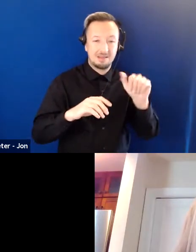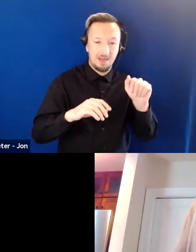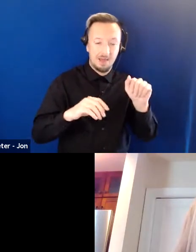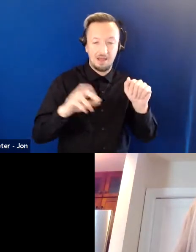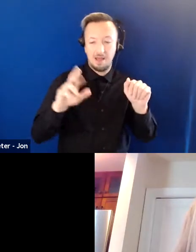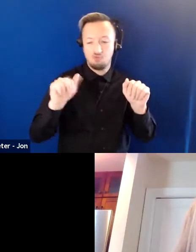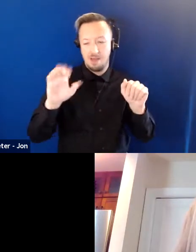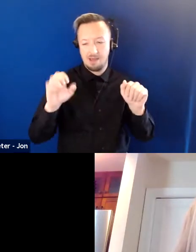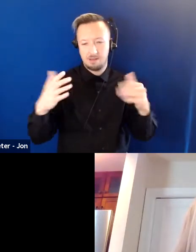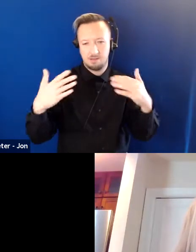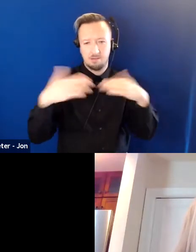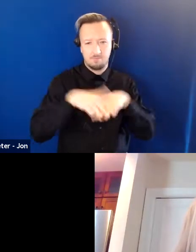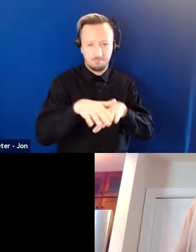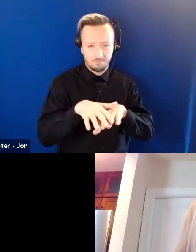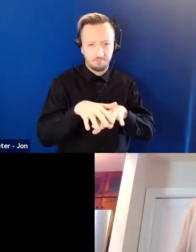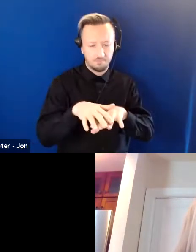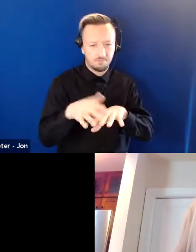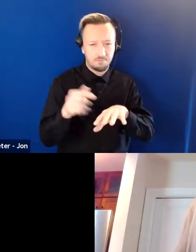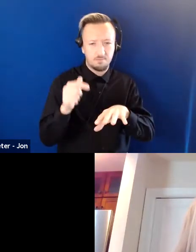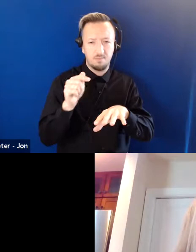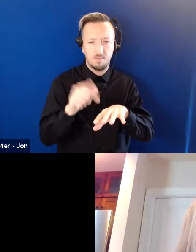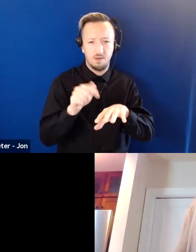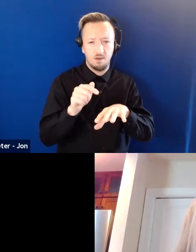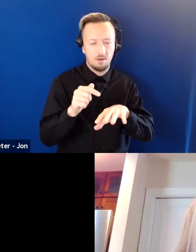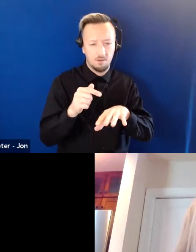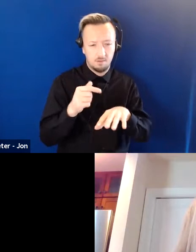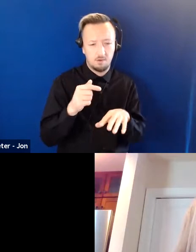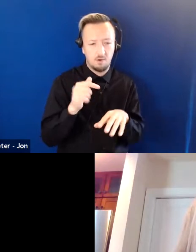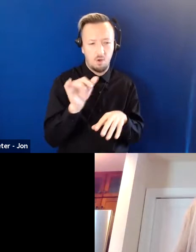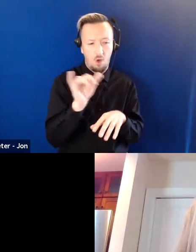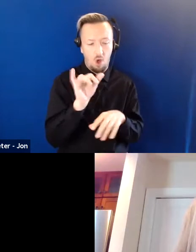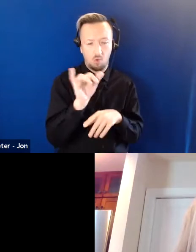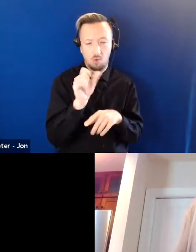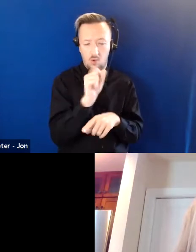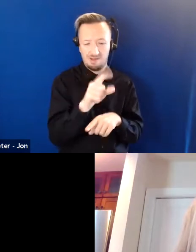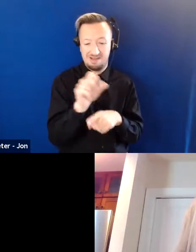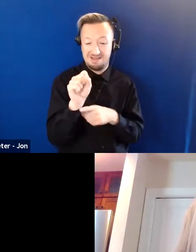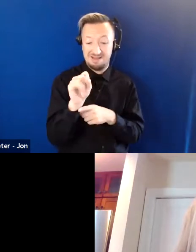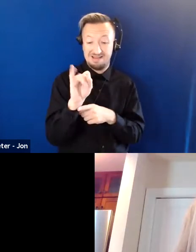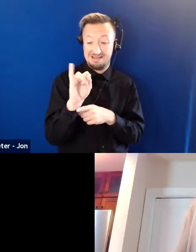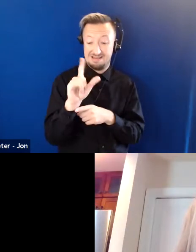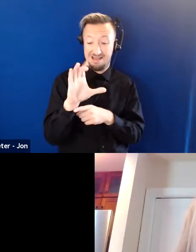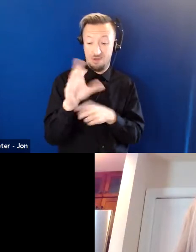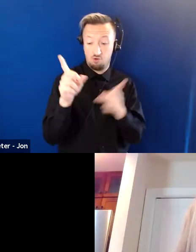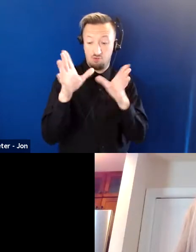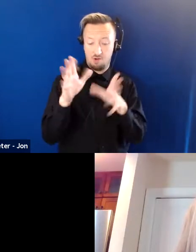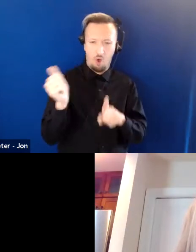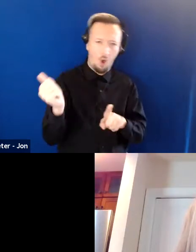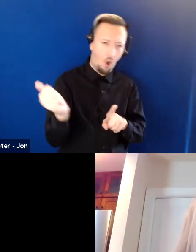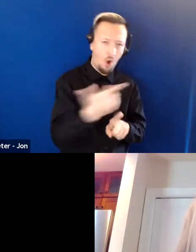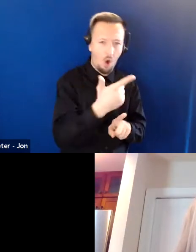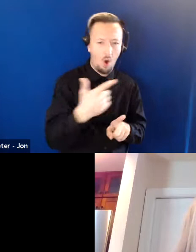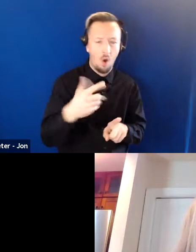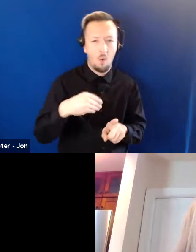And also a question regarding when SIL directors are all Caucasian, how do you address the concern